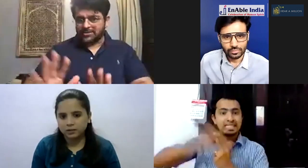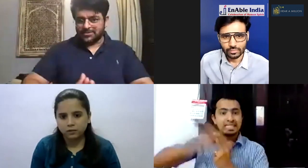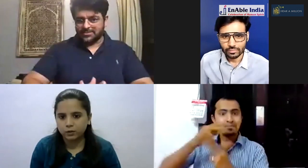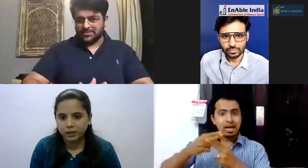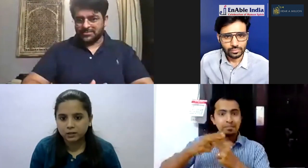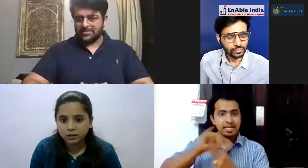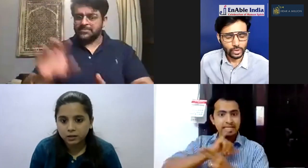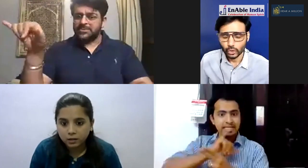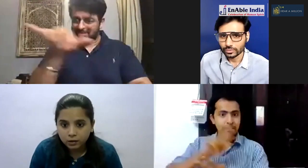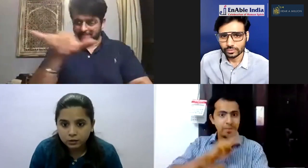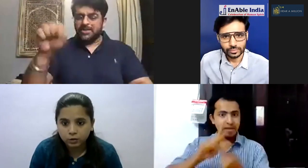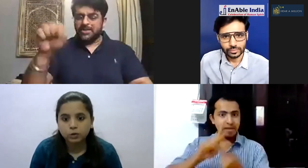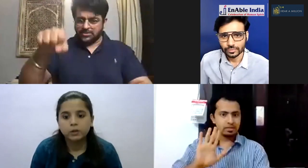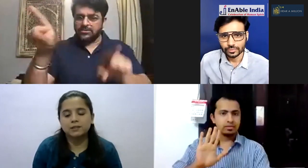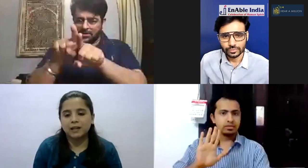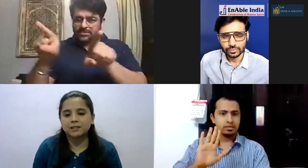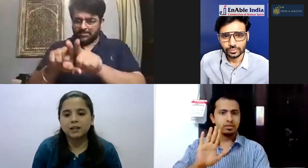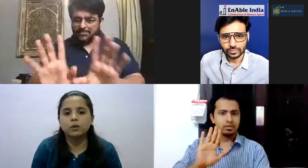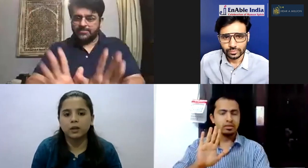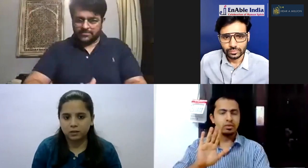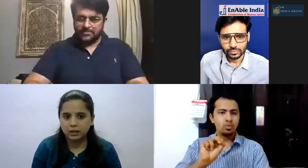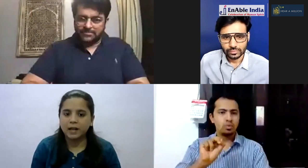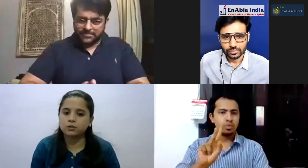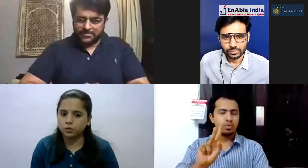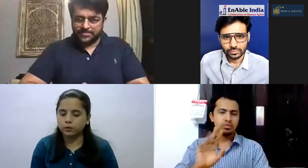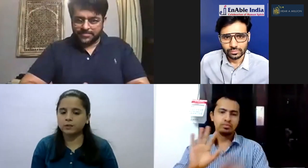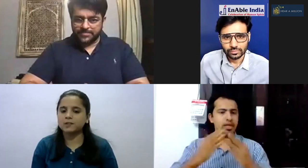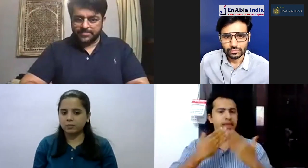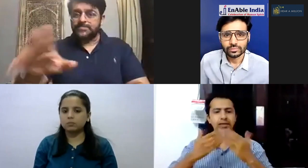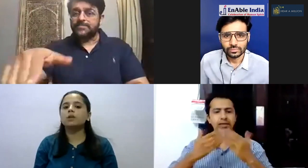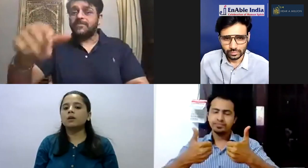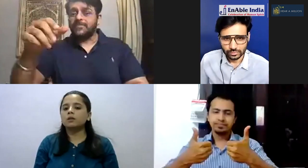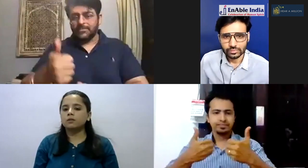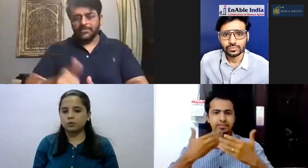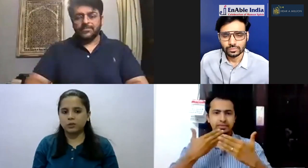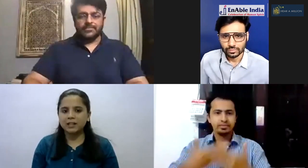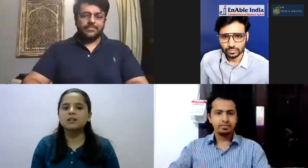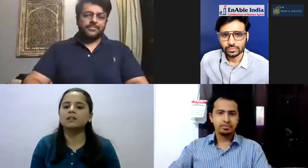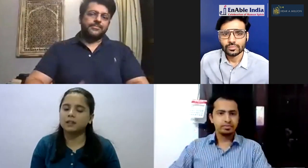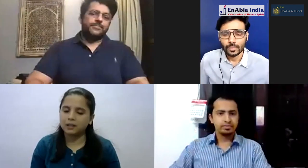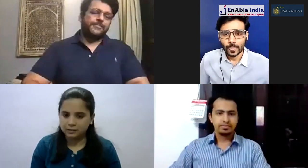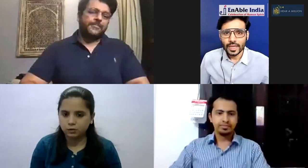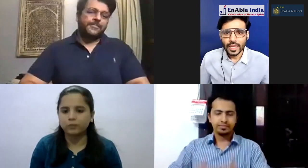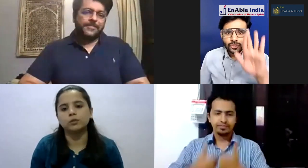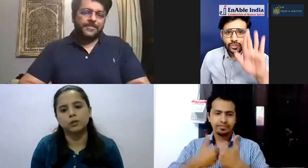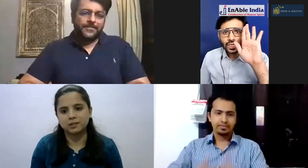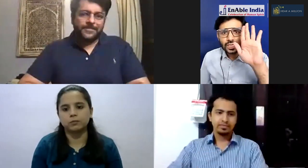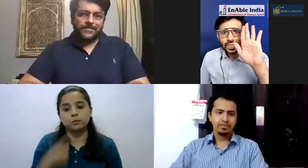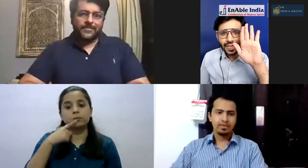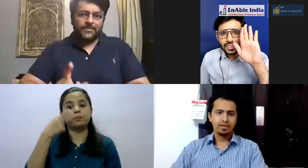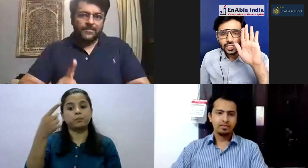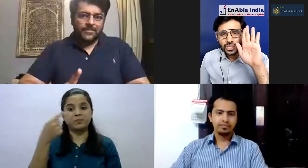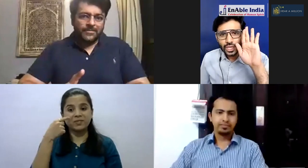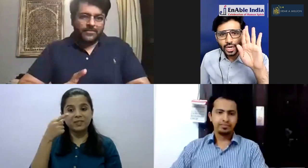the different one. No. So he's asking, okay, he has to go for the same dose, right? He's saying yes. He has to see in